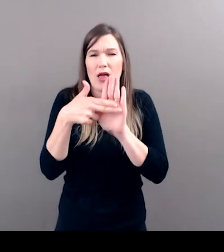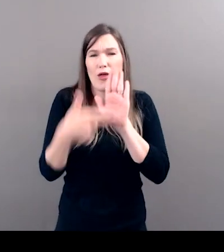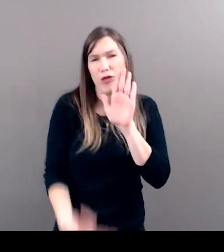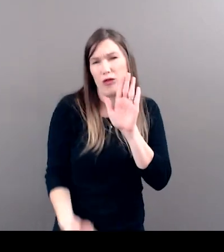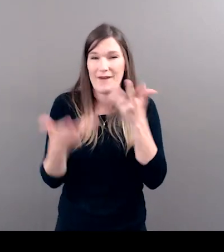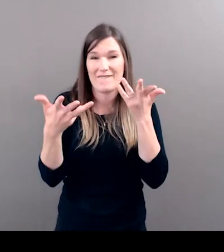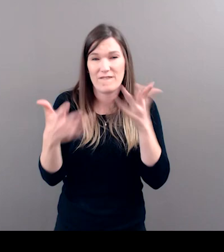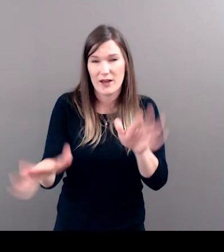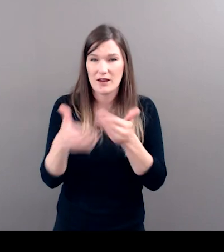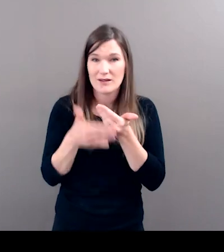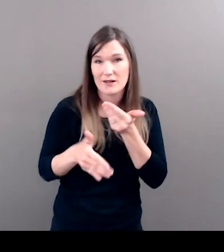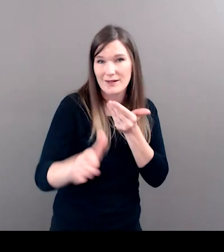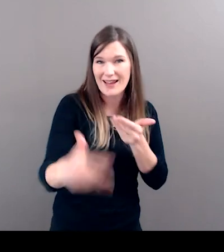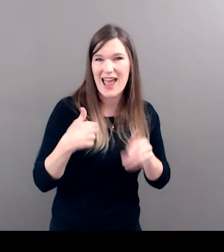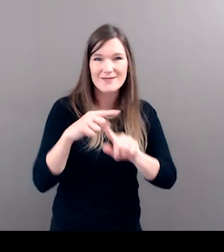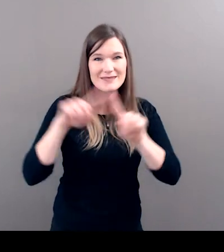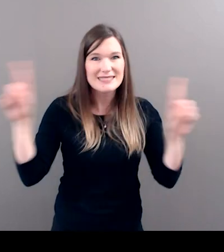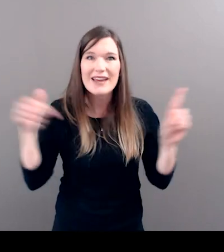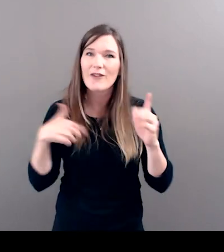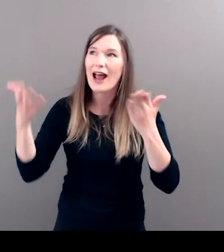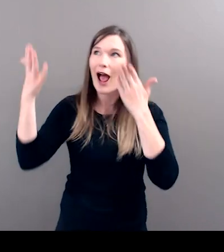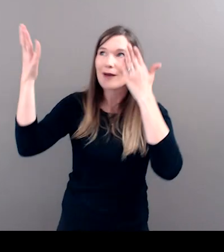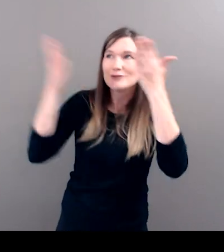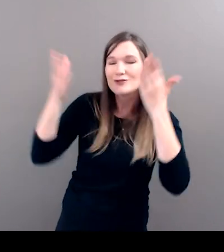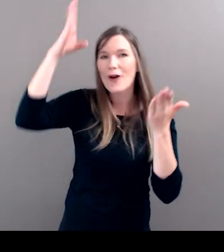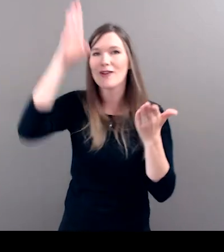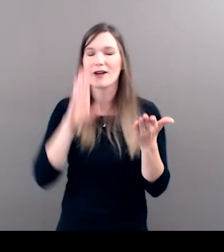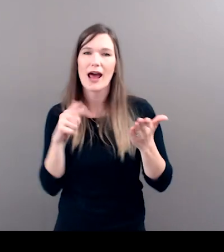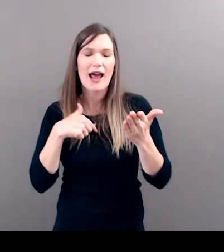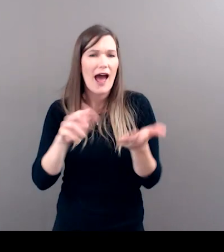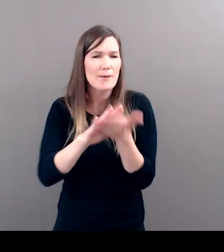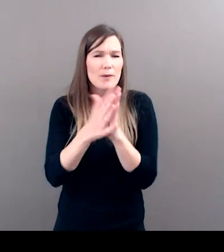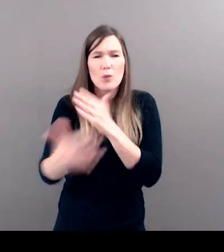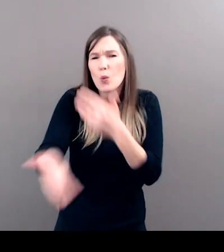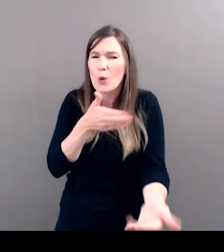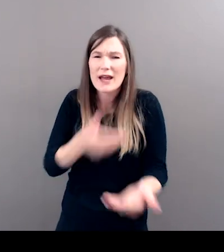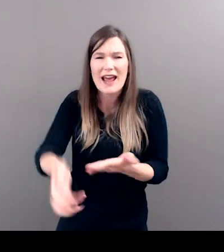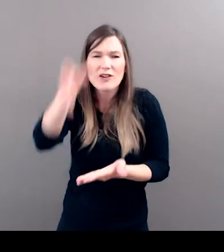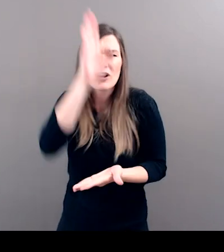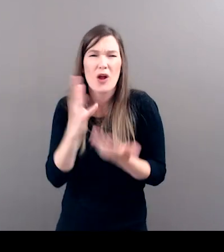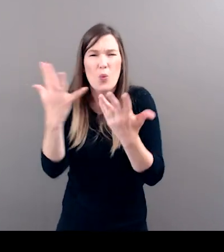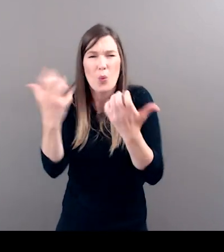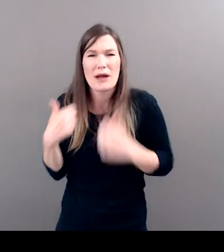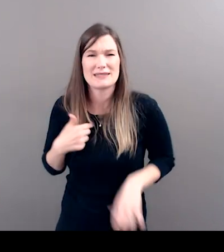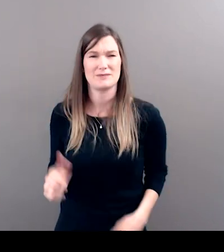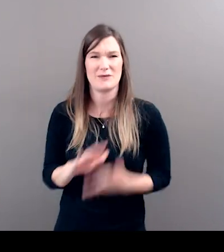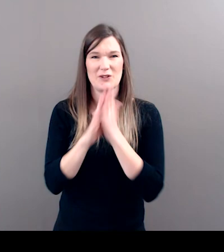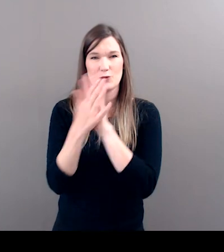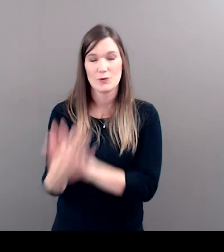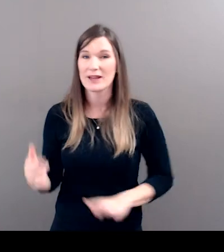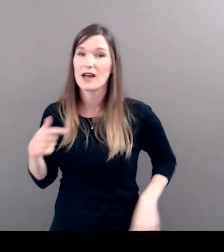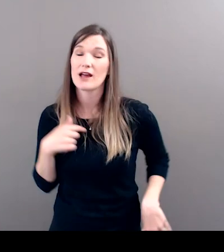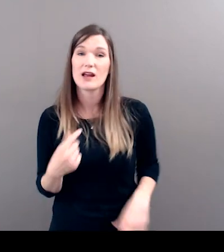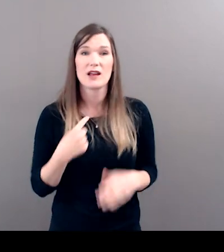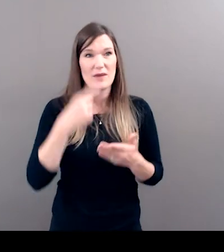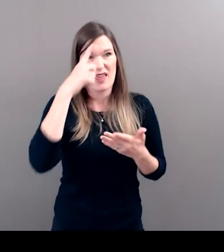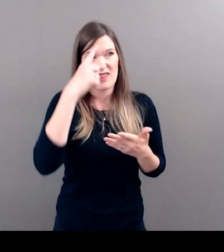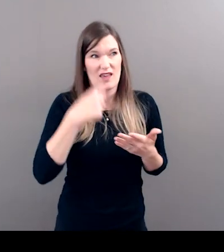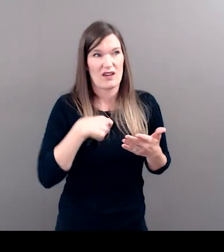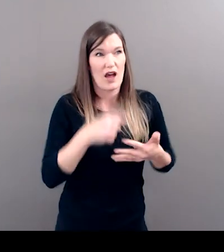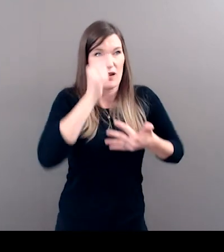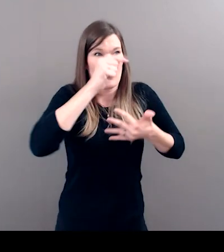I'm going to be what God has called me to be and stop tripping on all these identities that I'm holding on to that don't do me any